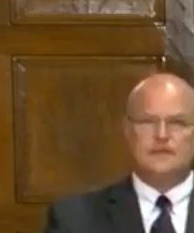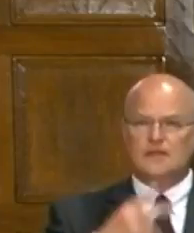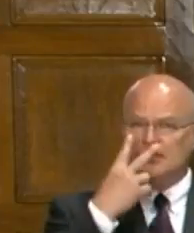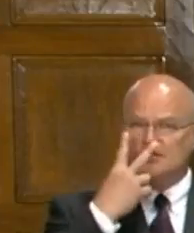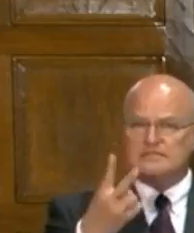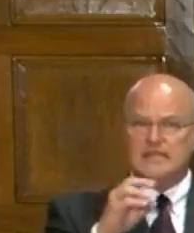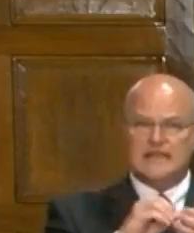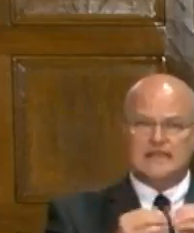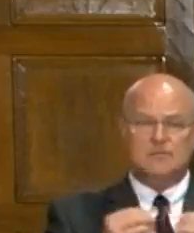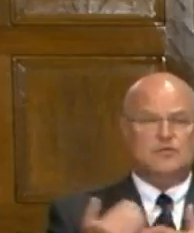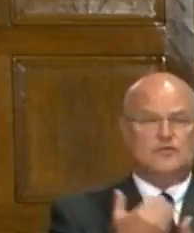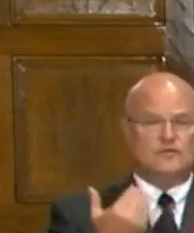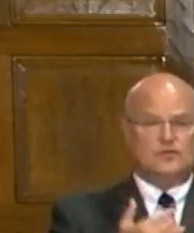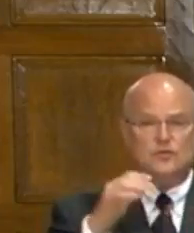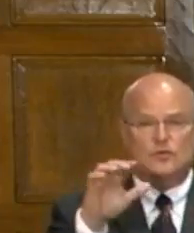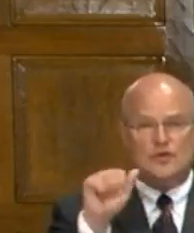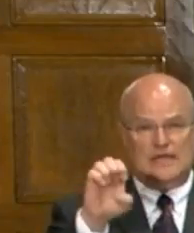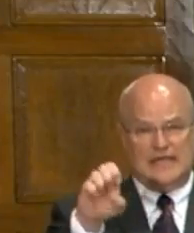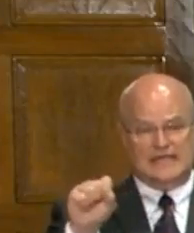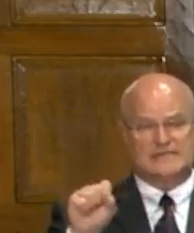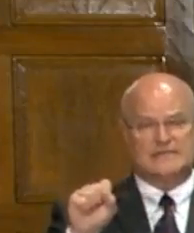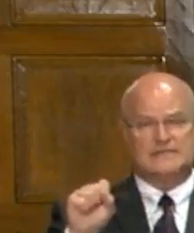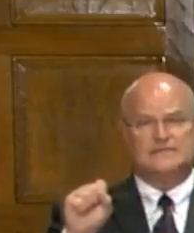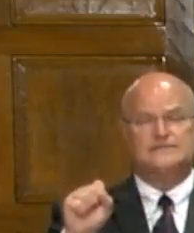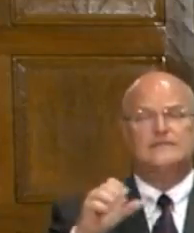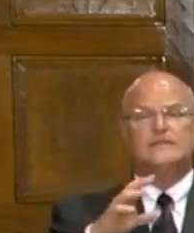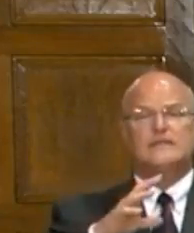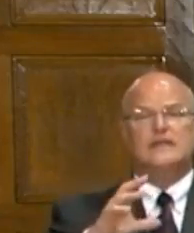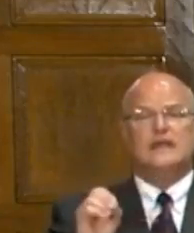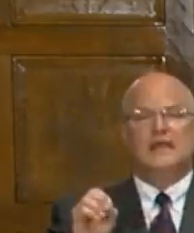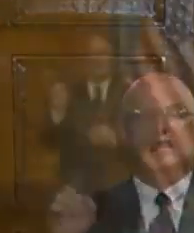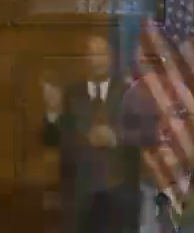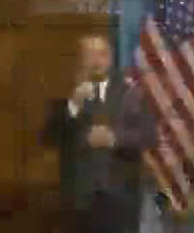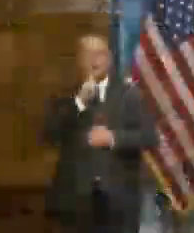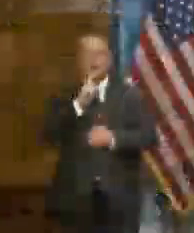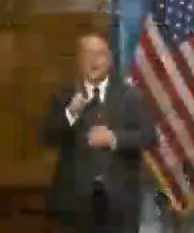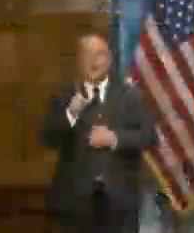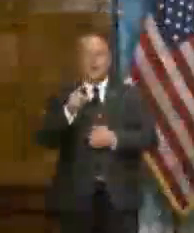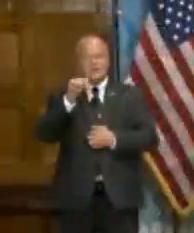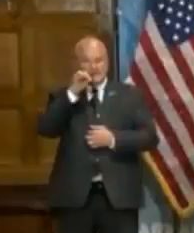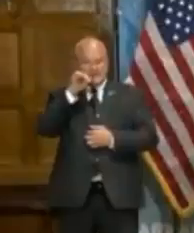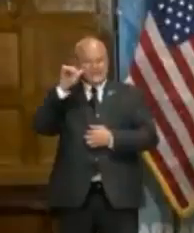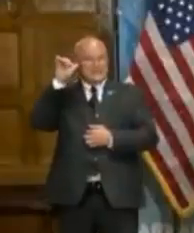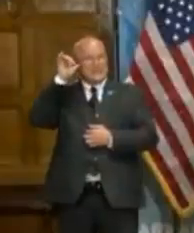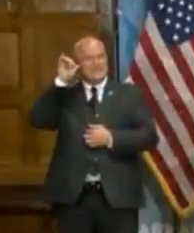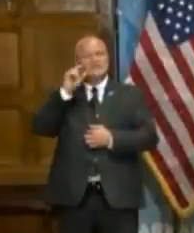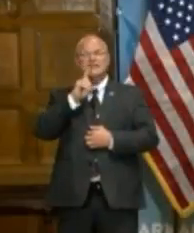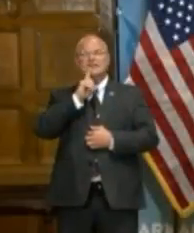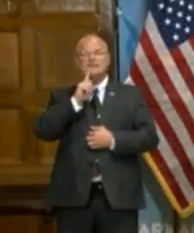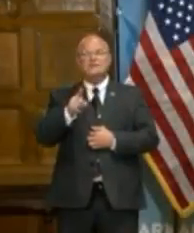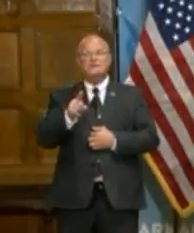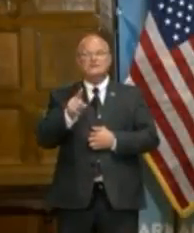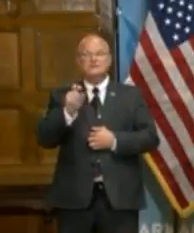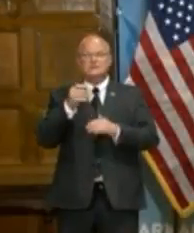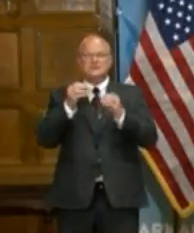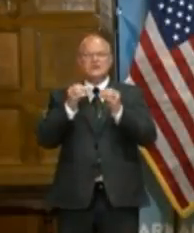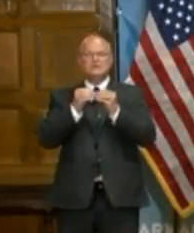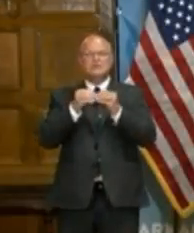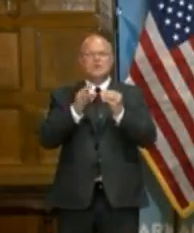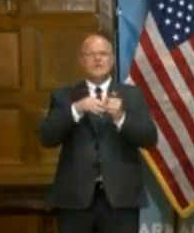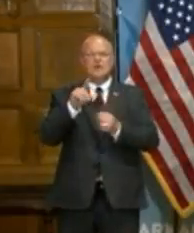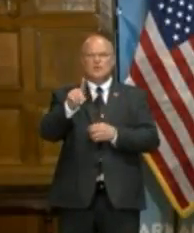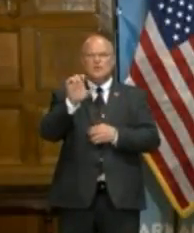you can see the number of new cases, and where we are in yesterday's was a little bit